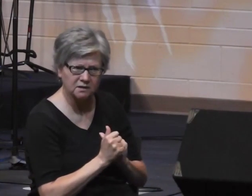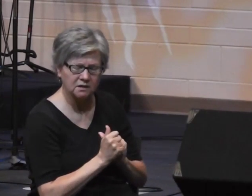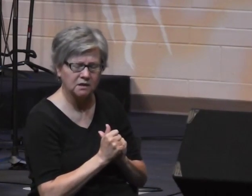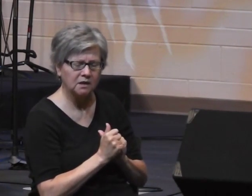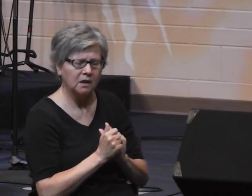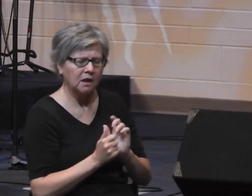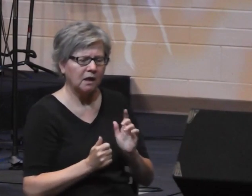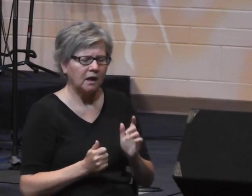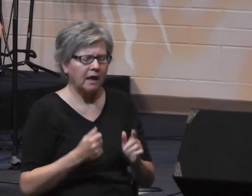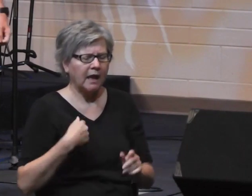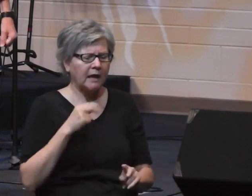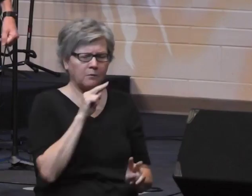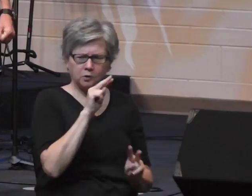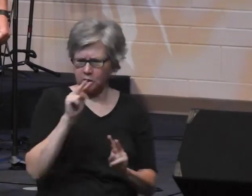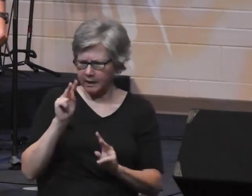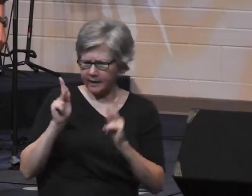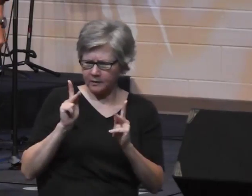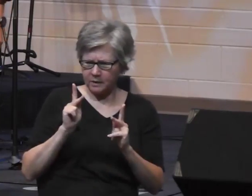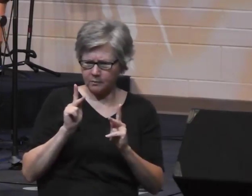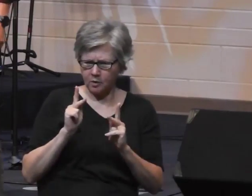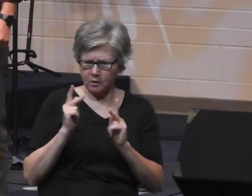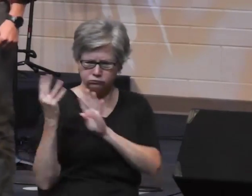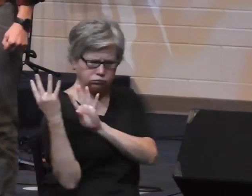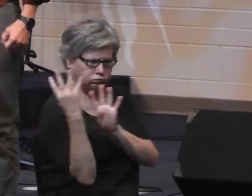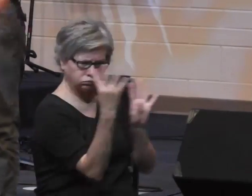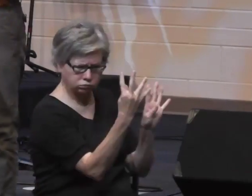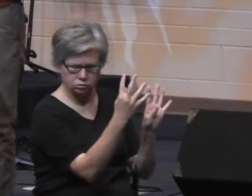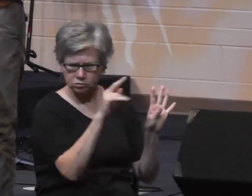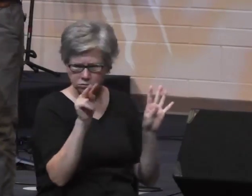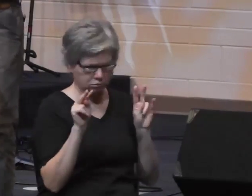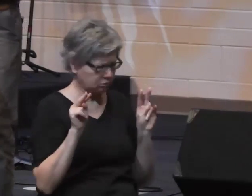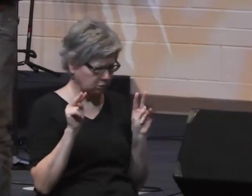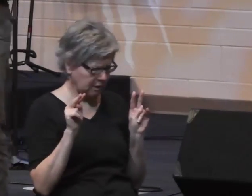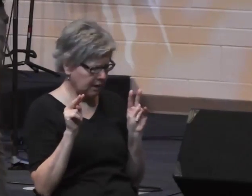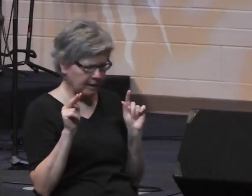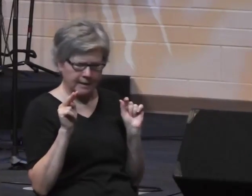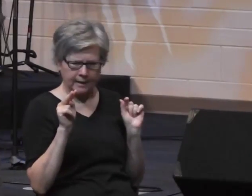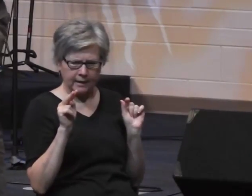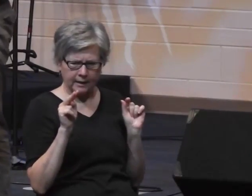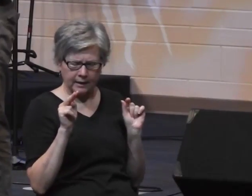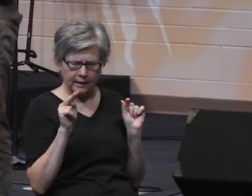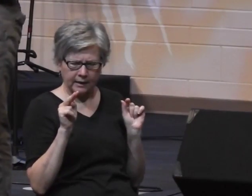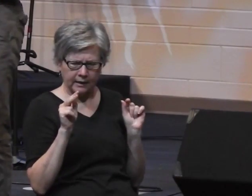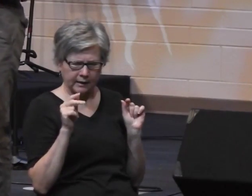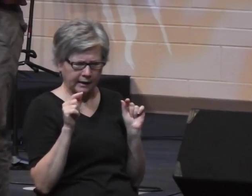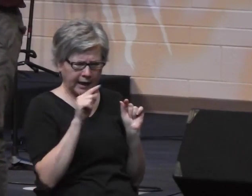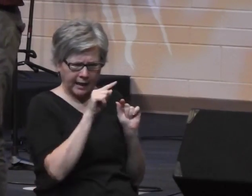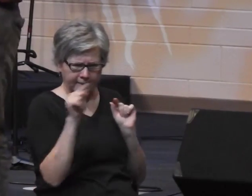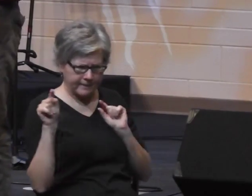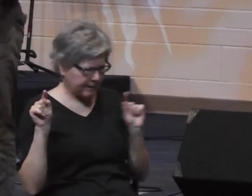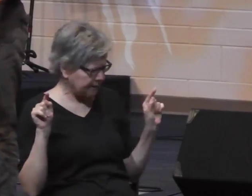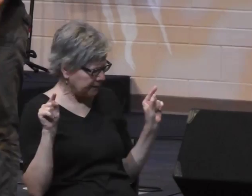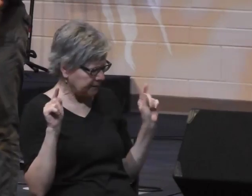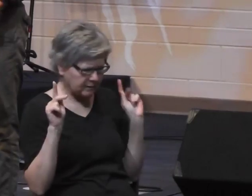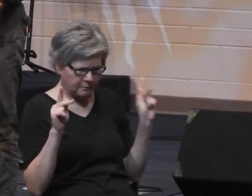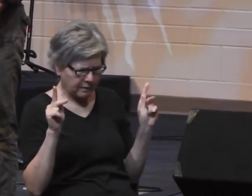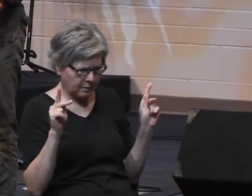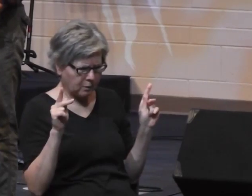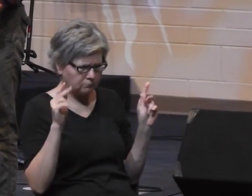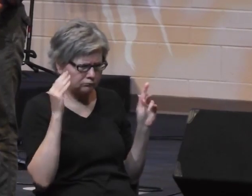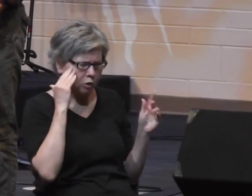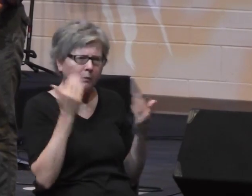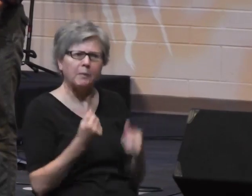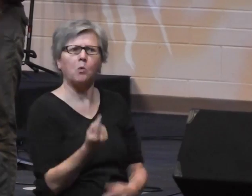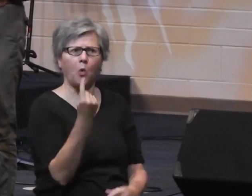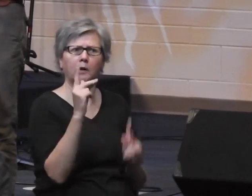only know one, maybe two runners who are running the race. Most of the runners coming across the finish line are complete